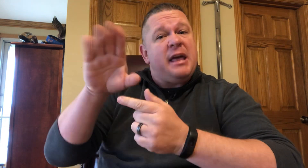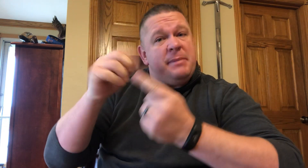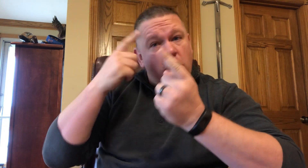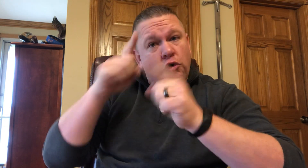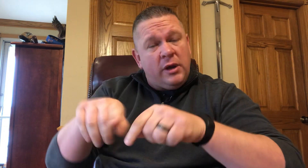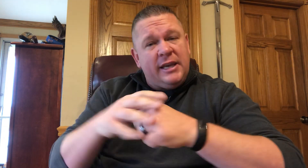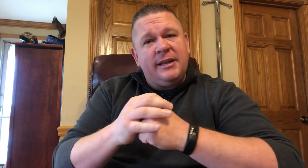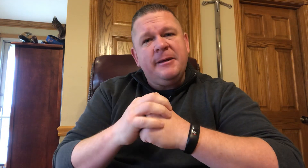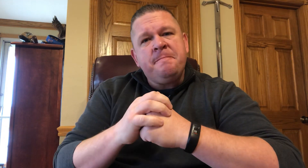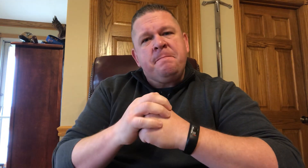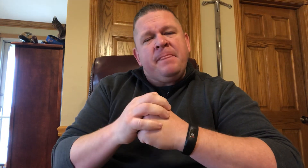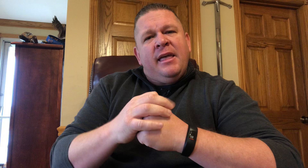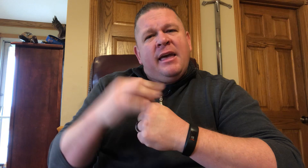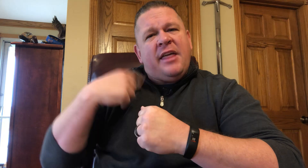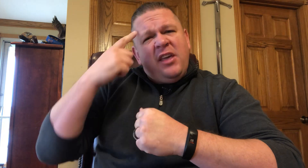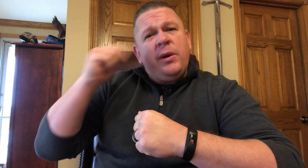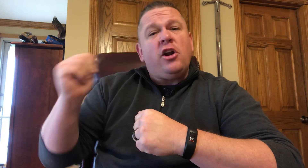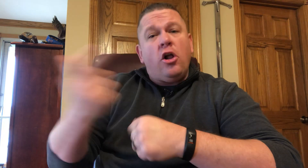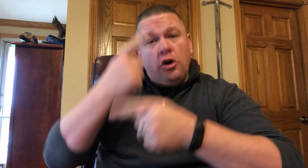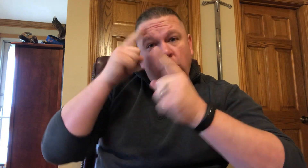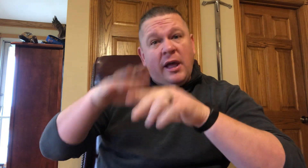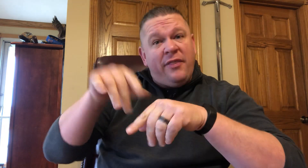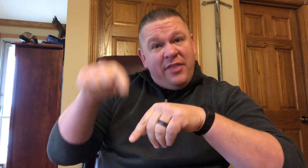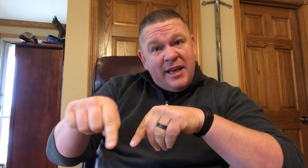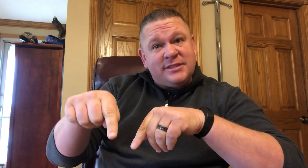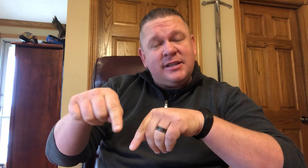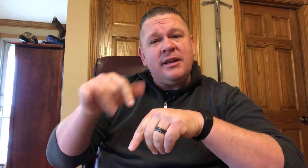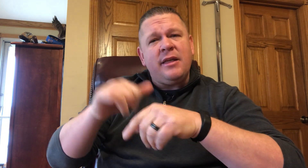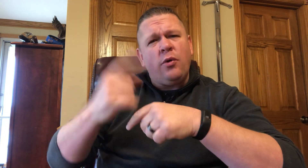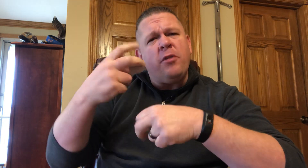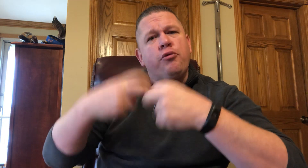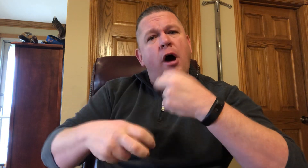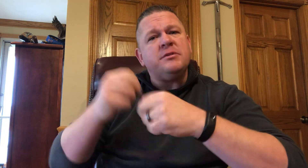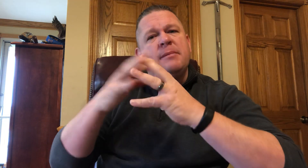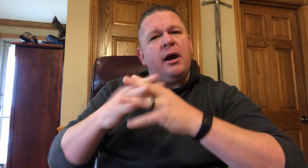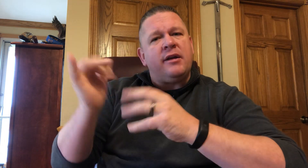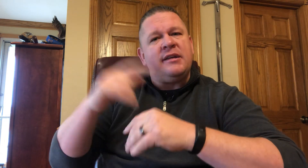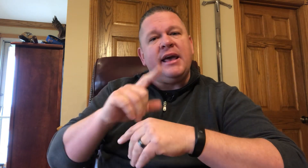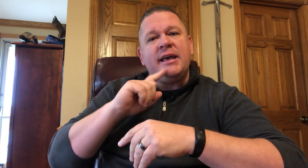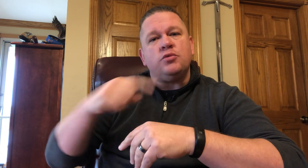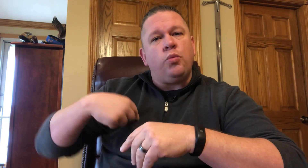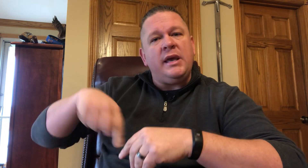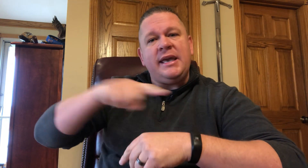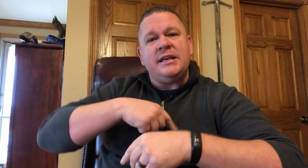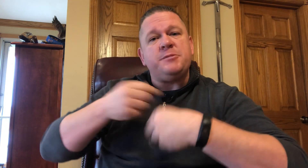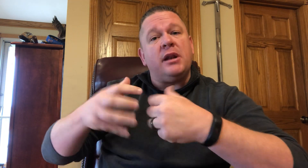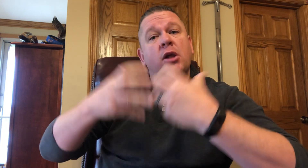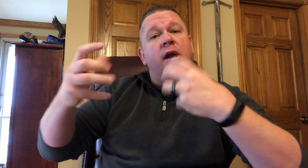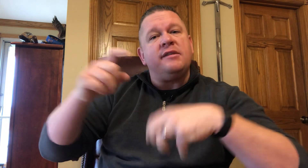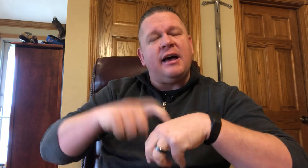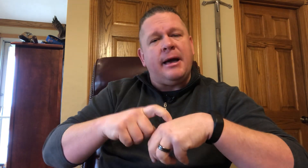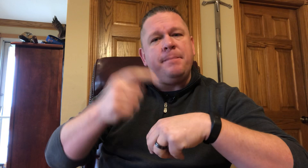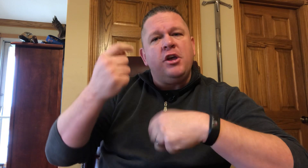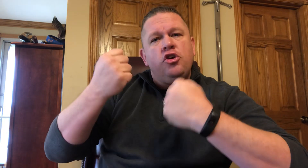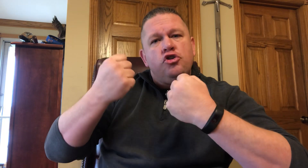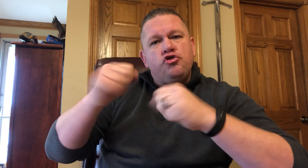be agreed?" And I think we can all agree on this, that one of the problems in America today is we spend a lot of time